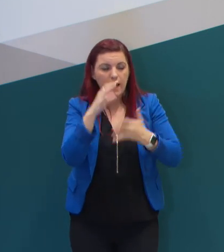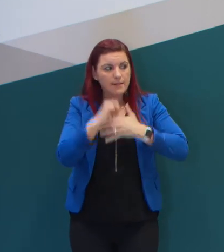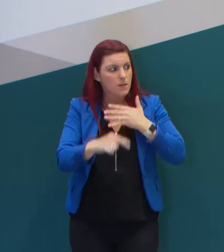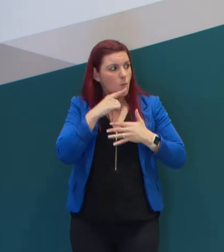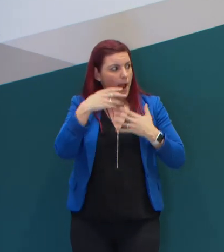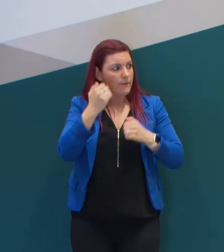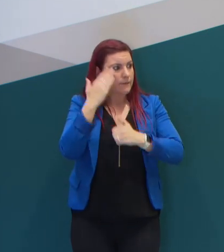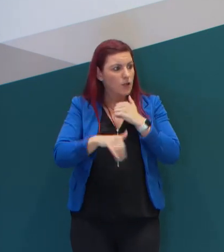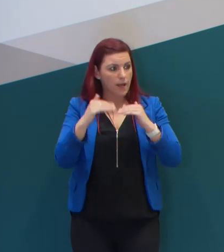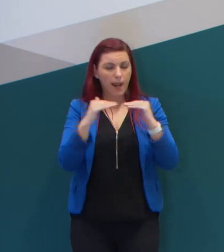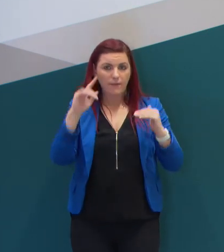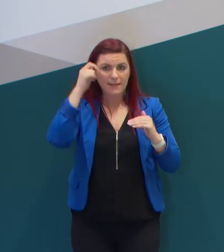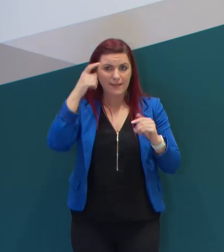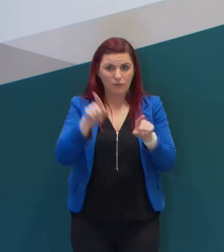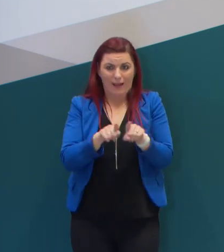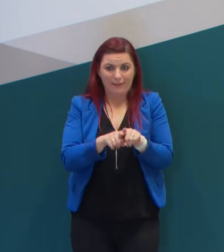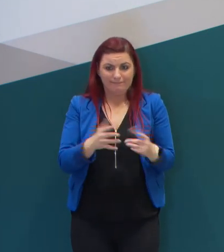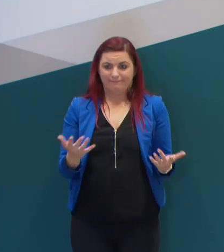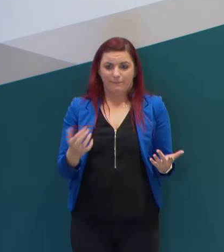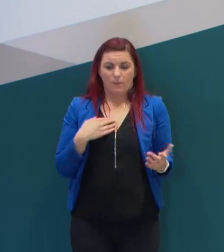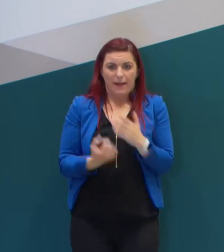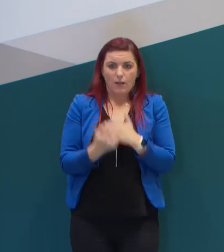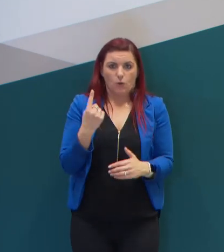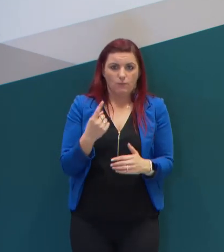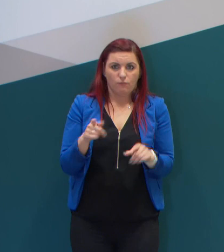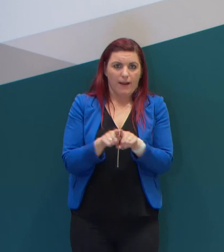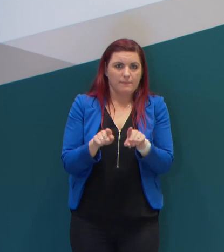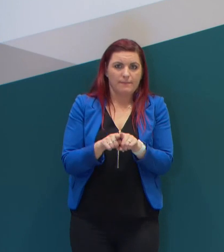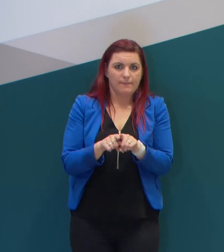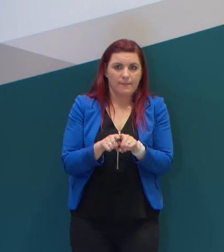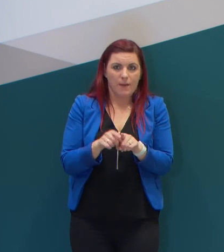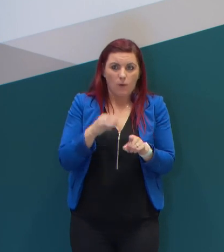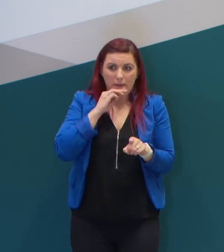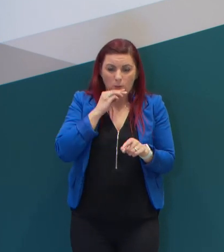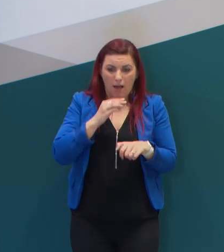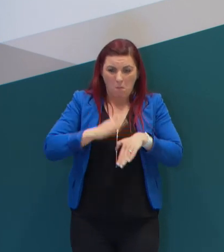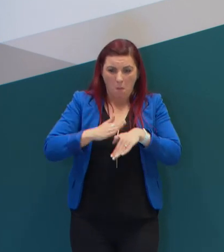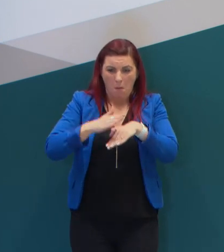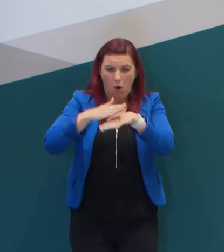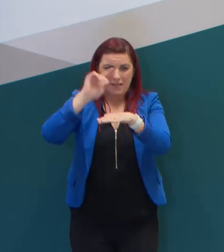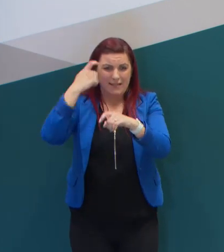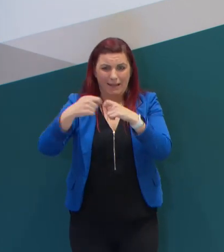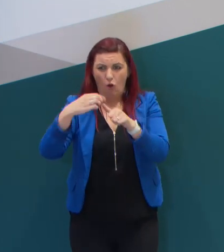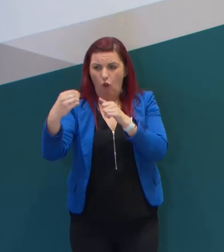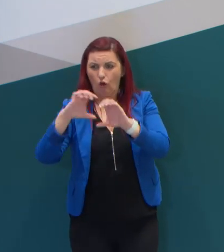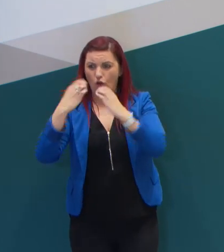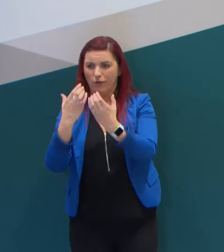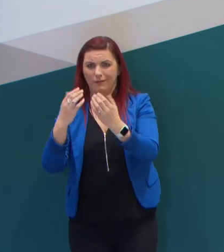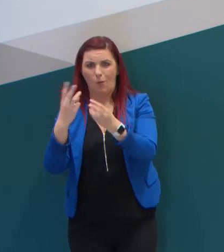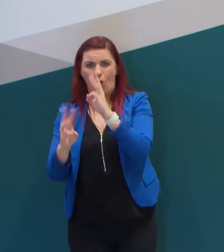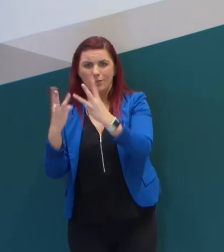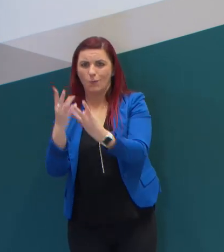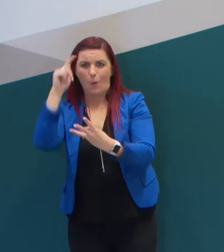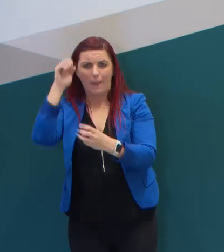done that level of testing, it would put us in a situation we were doing by far and away more testing than any other country in the world. We don't think it's necessary for the public